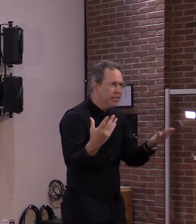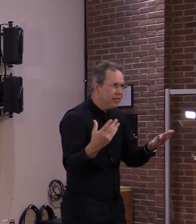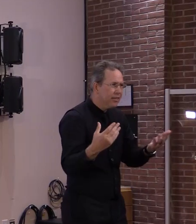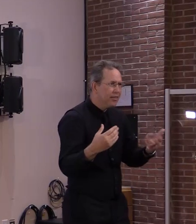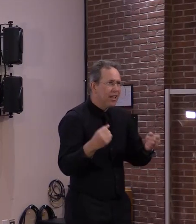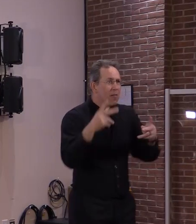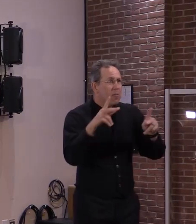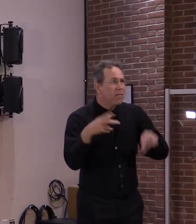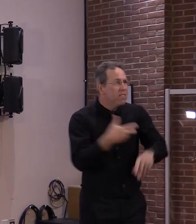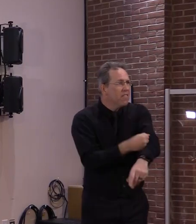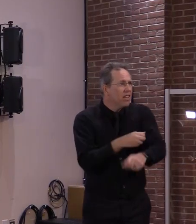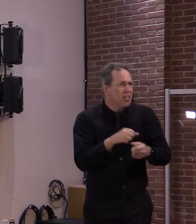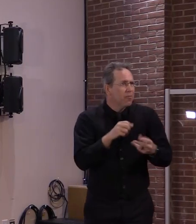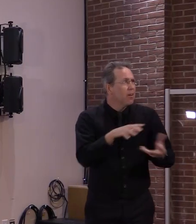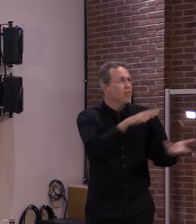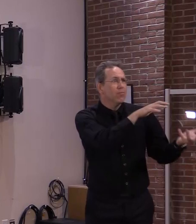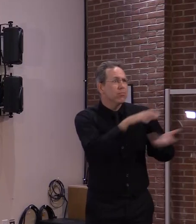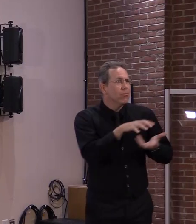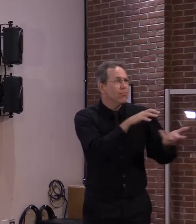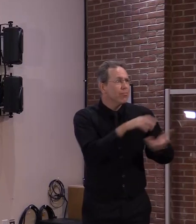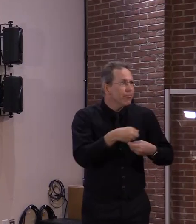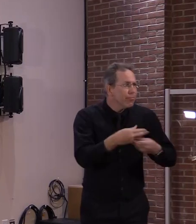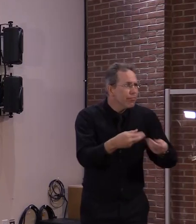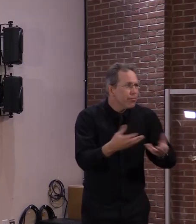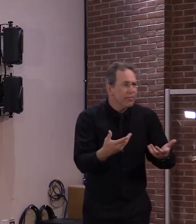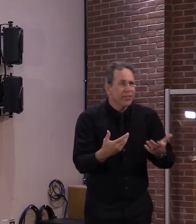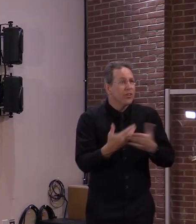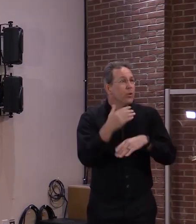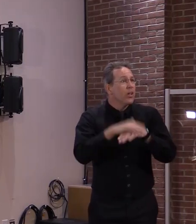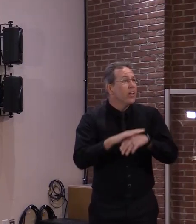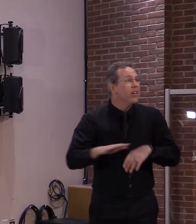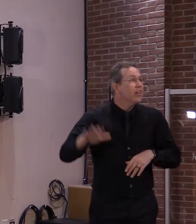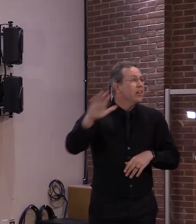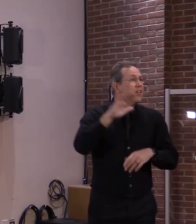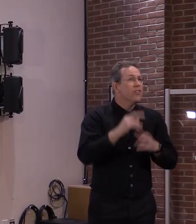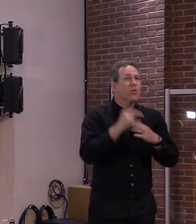are many of the New England and Northeast states. So from